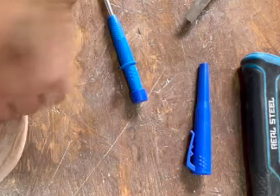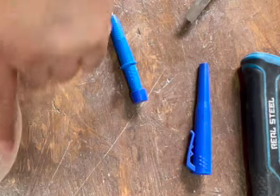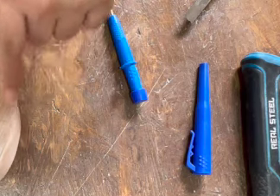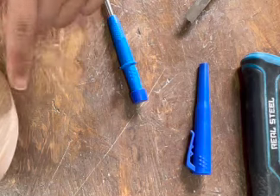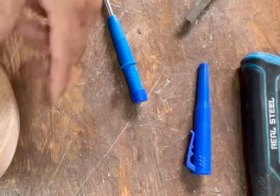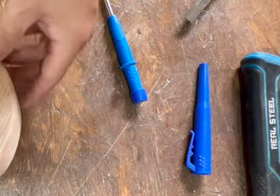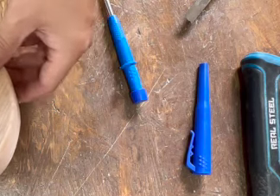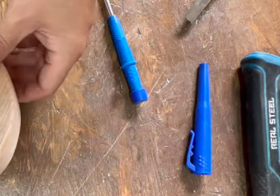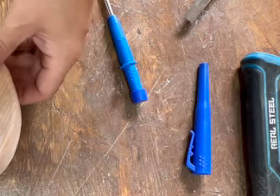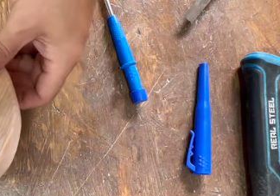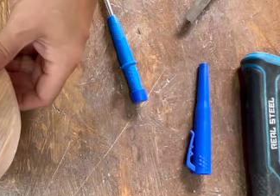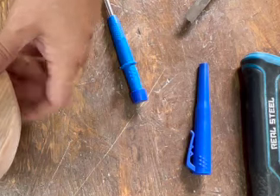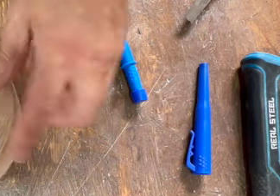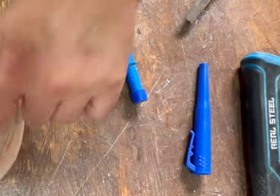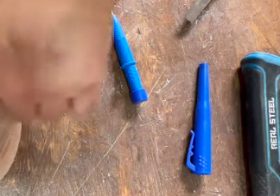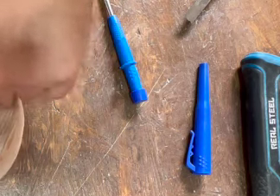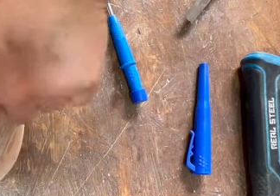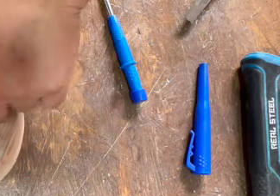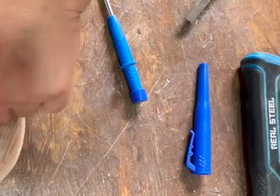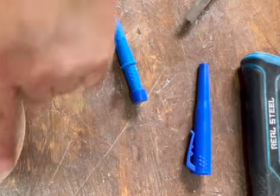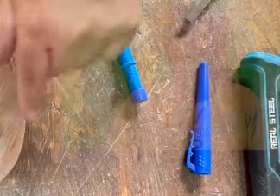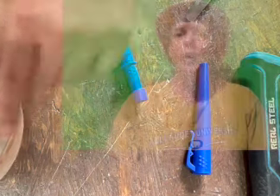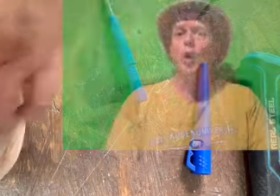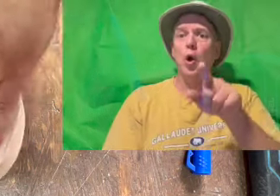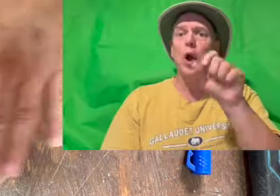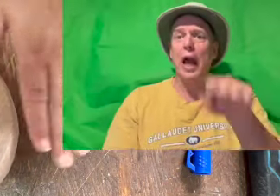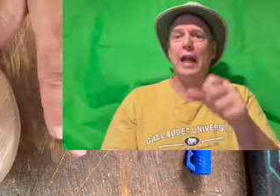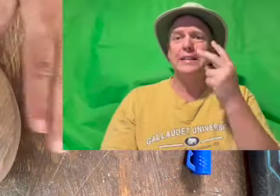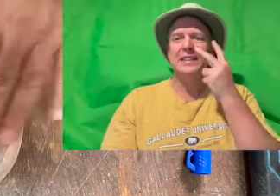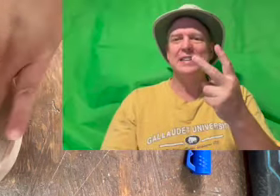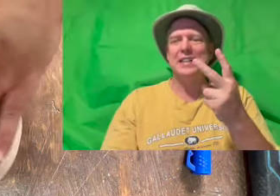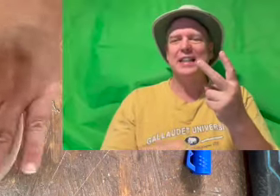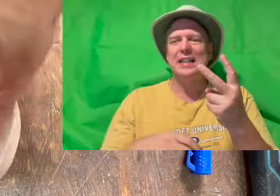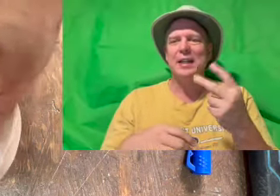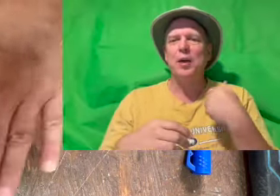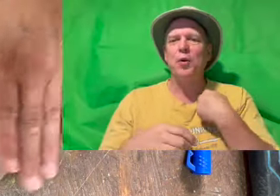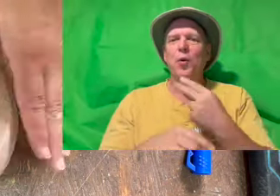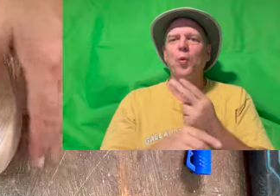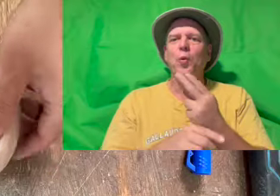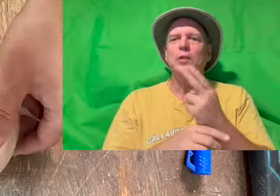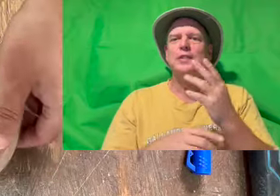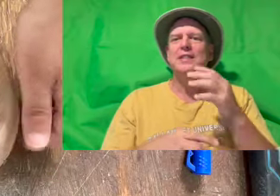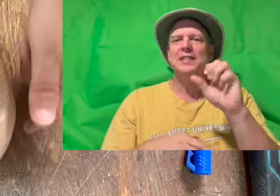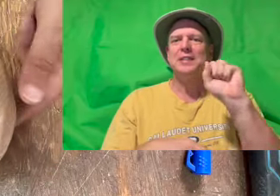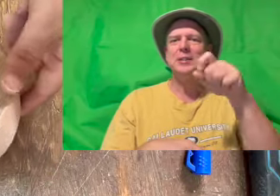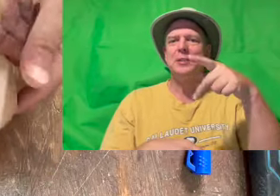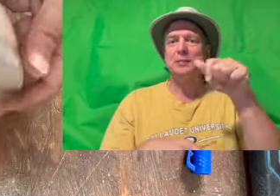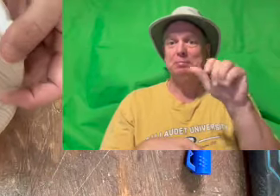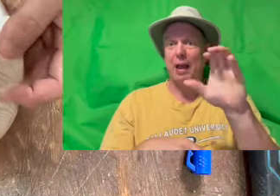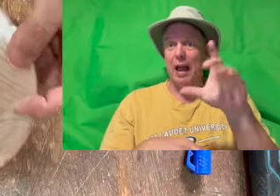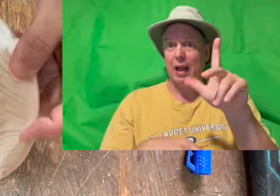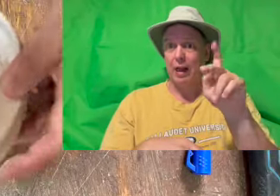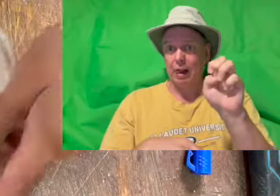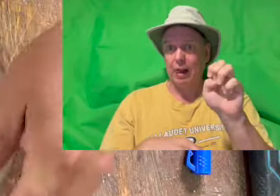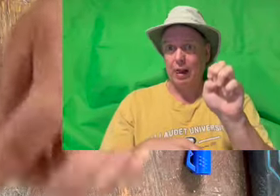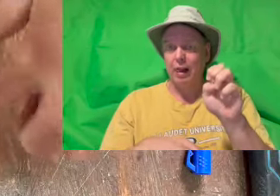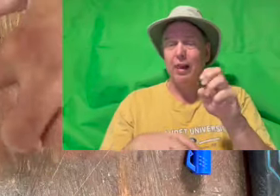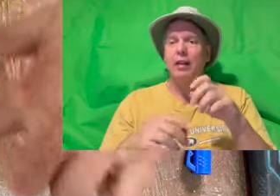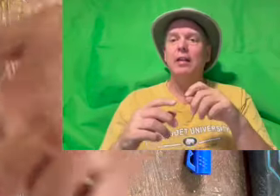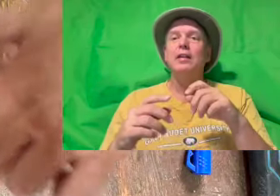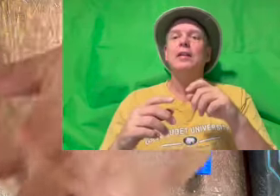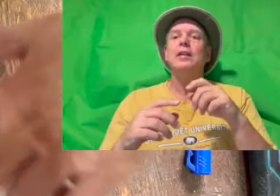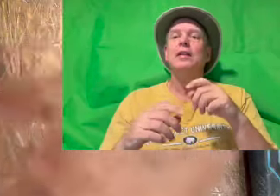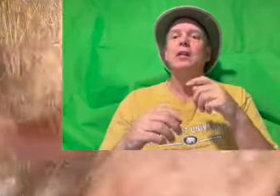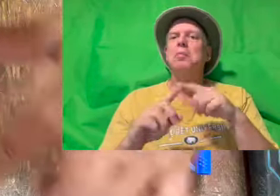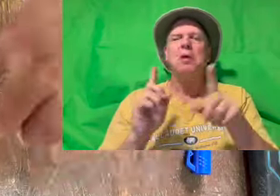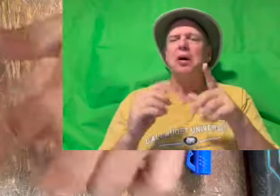we used some spackle on this, some stuff that you'd use for drywall, but it really doesn't matter